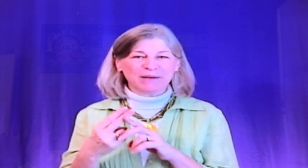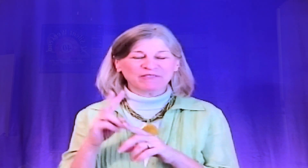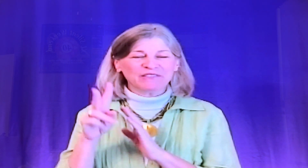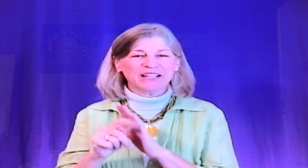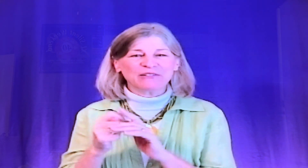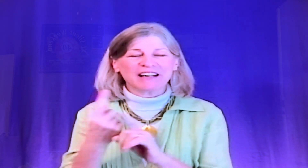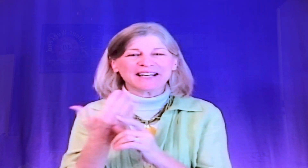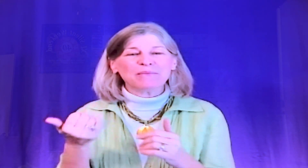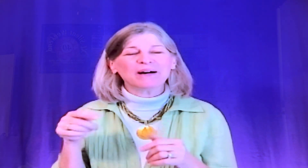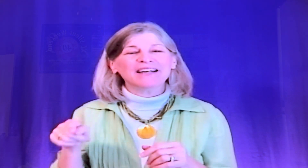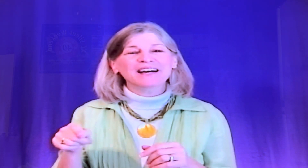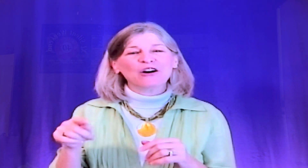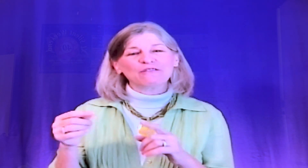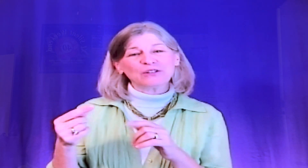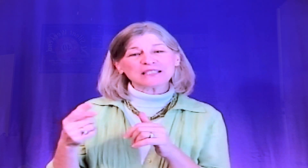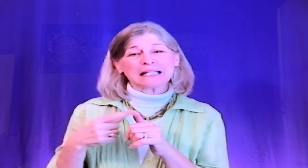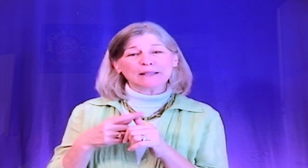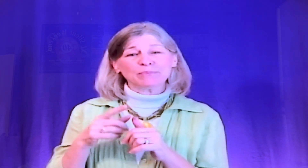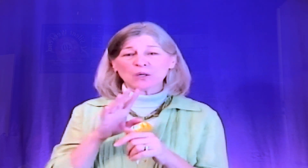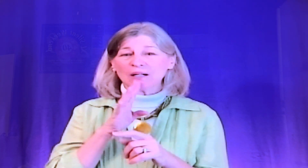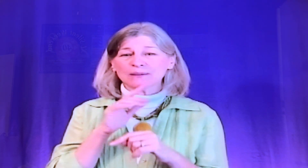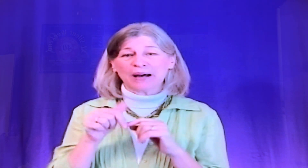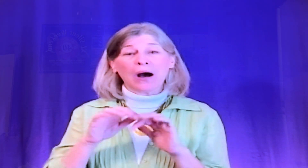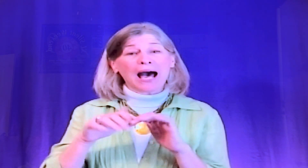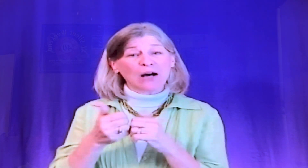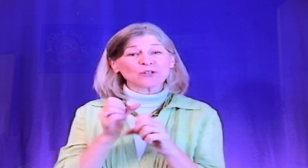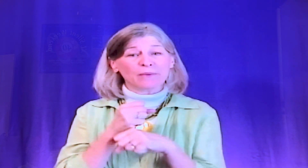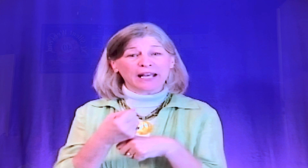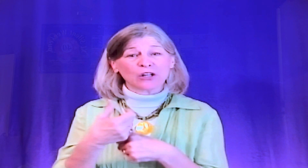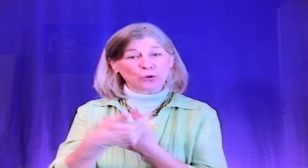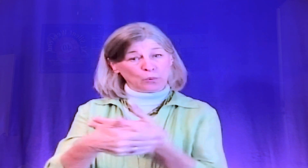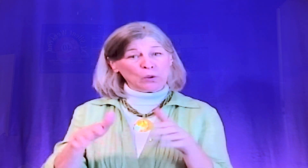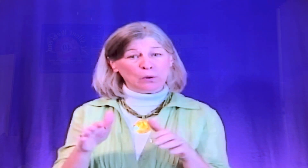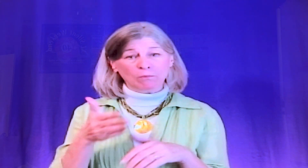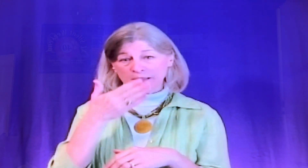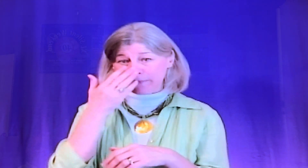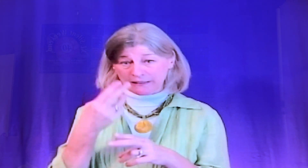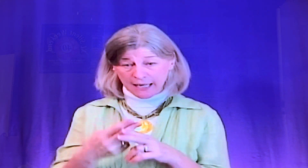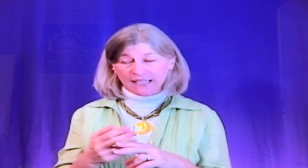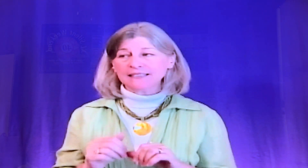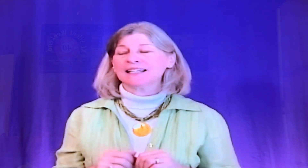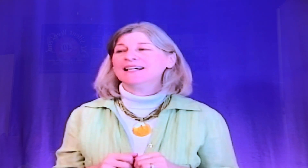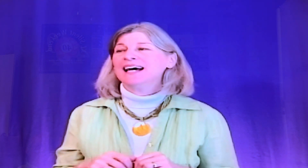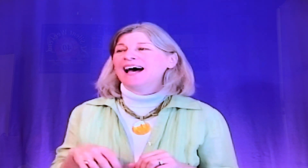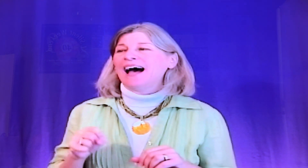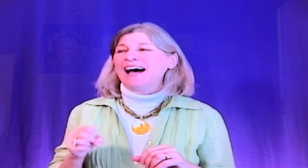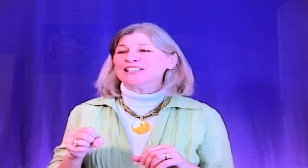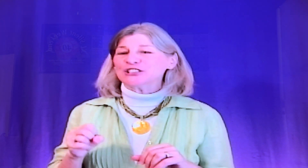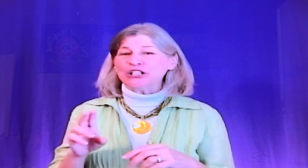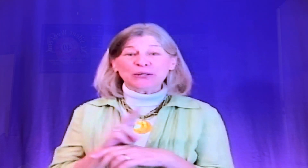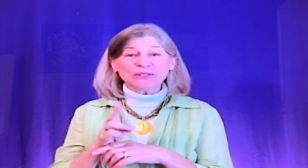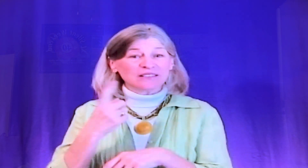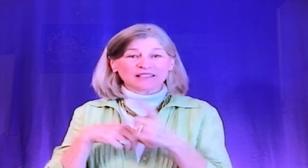the video right now, but her first clip talks about how to make the room smell nice. And she uses the